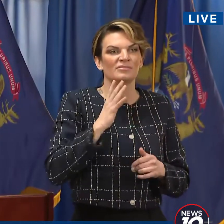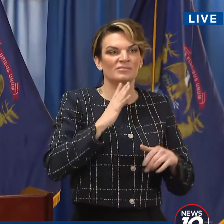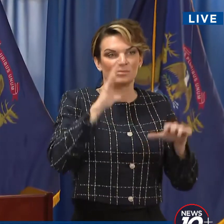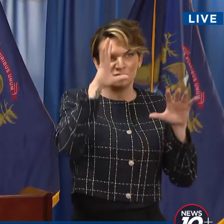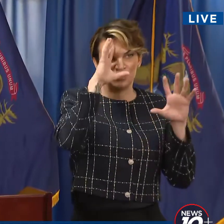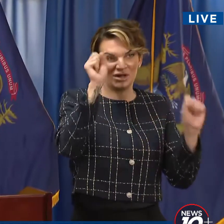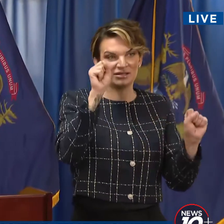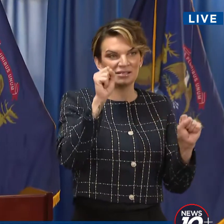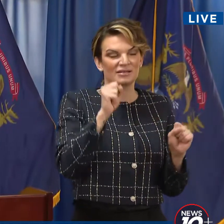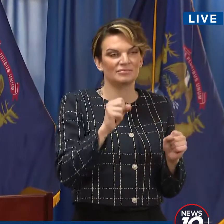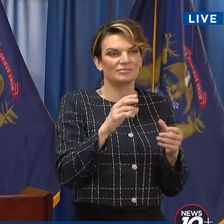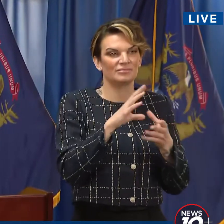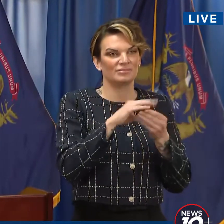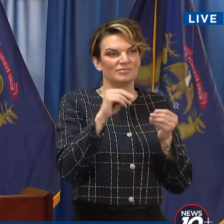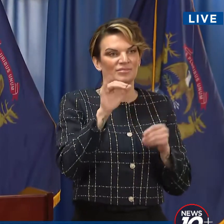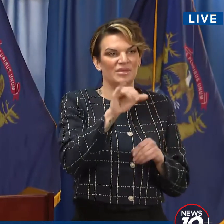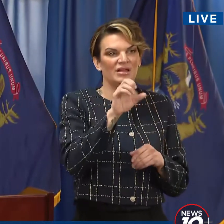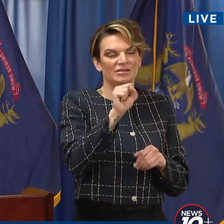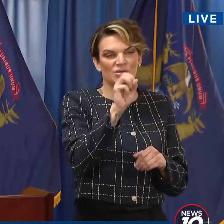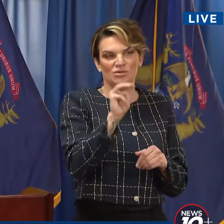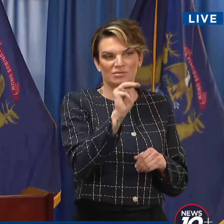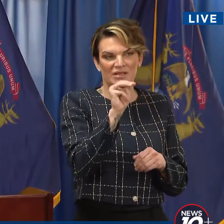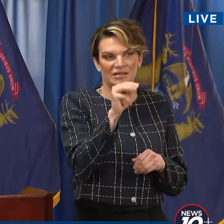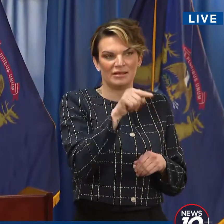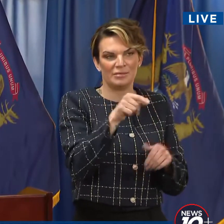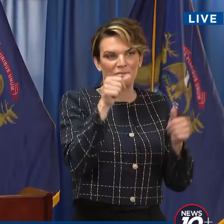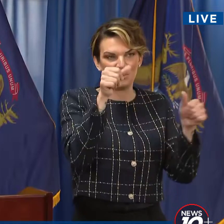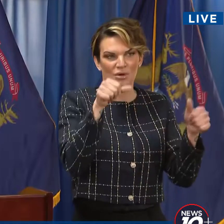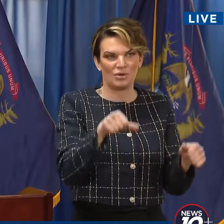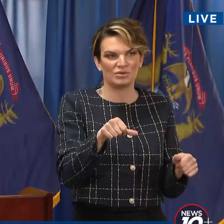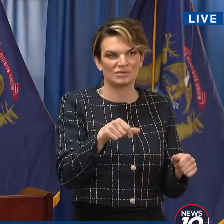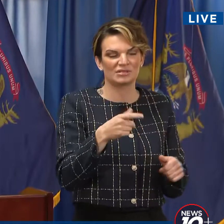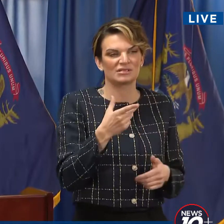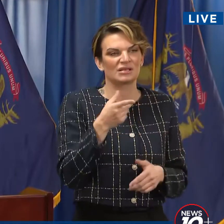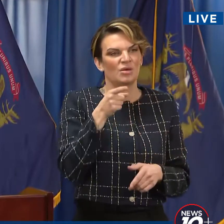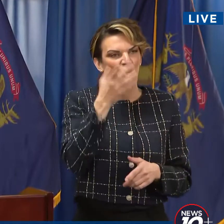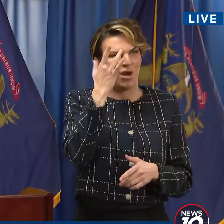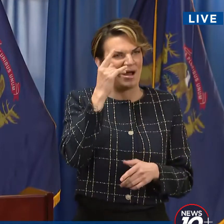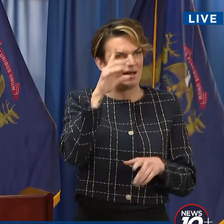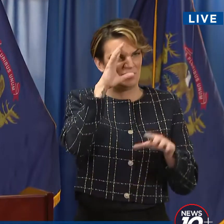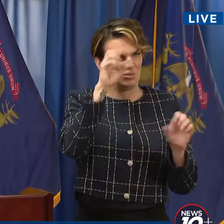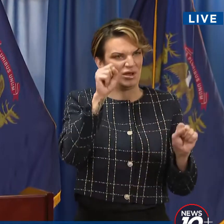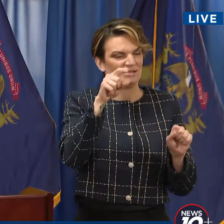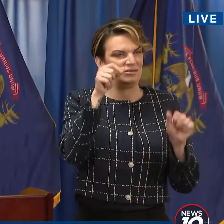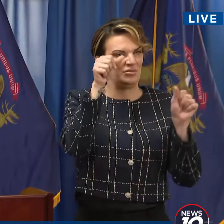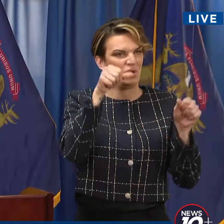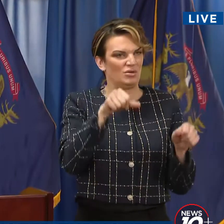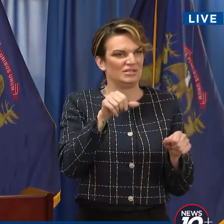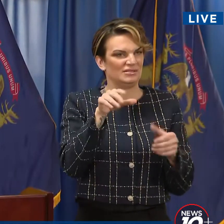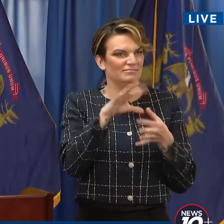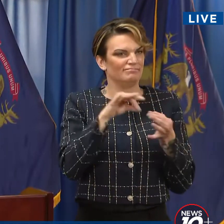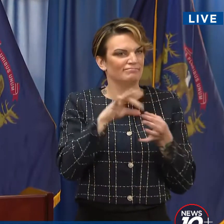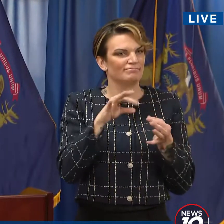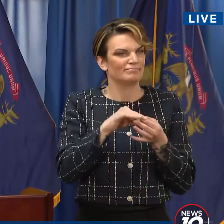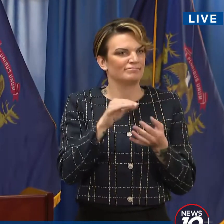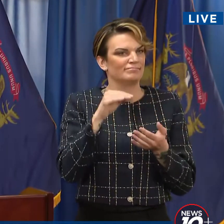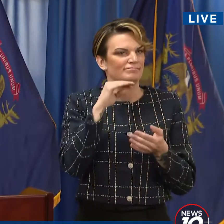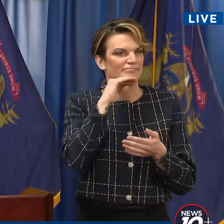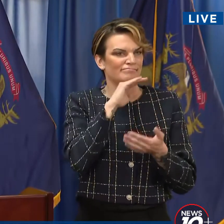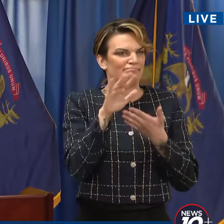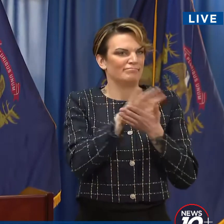that through social post. What do you think he was trying to do, and then how you sort of process that and then responded to